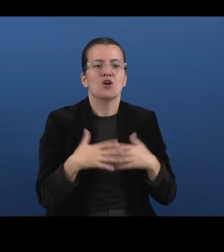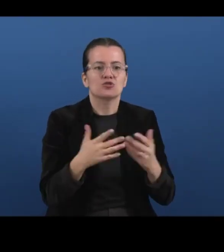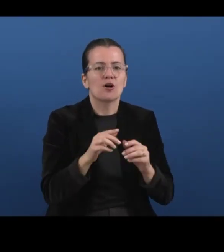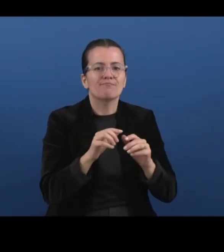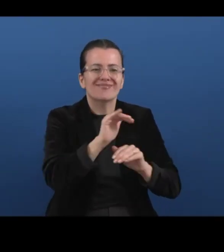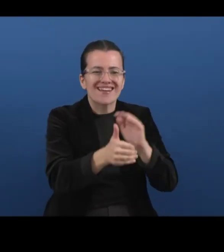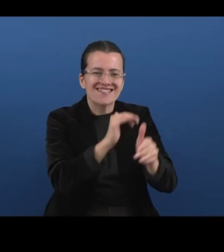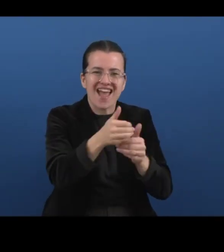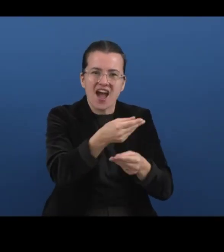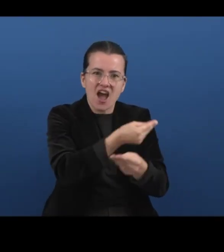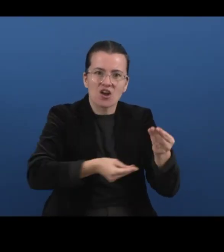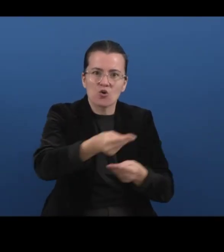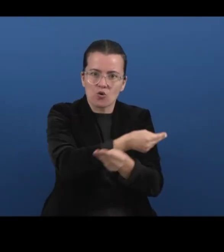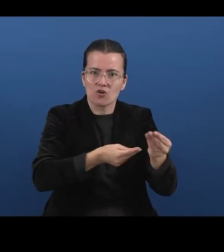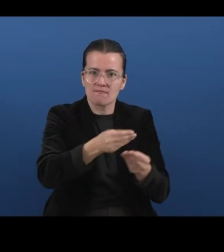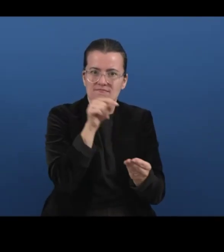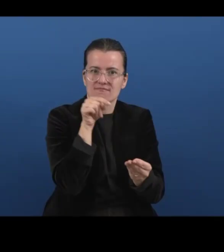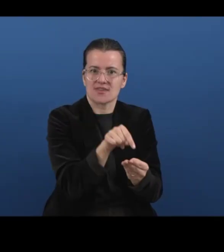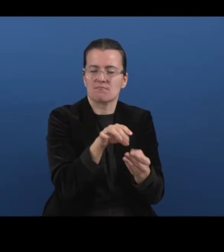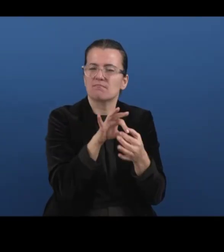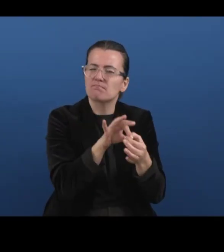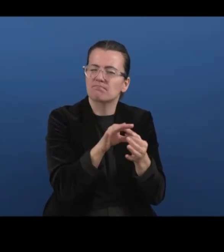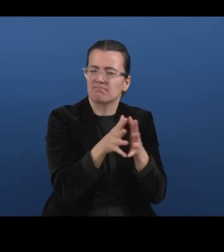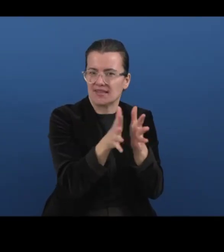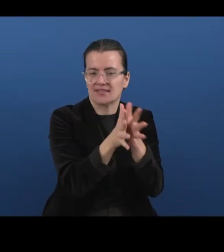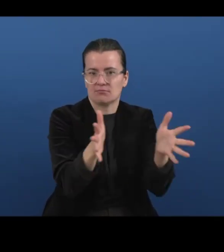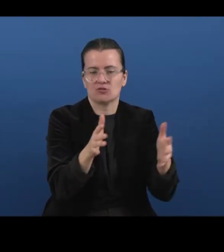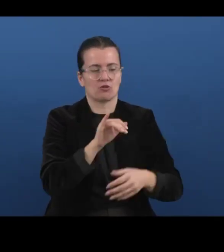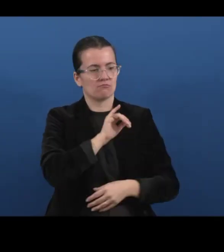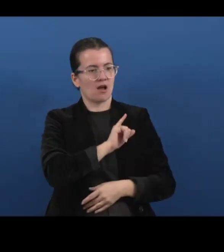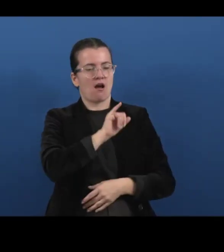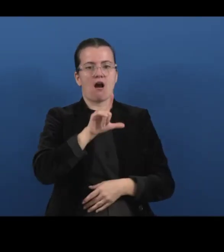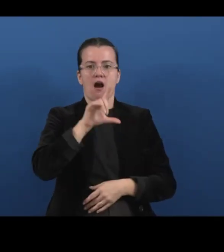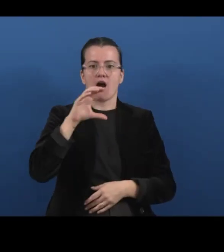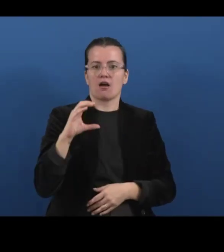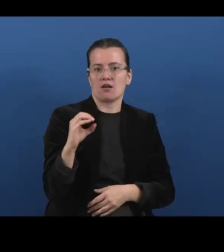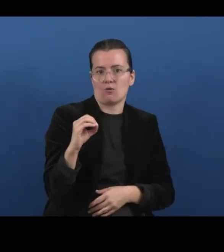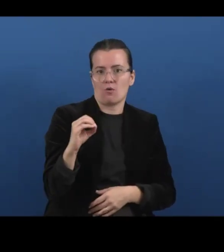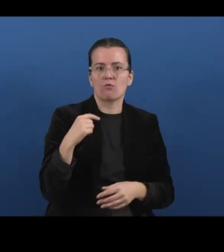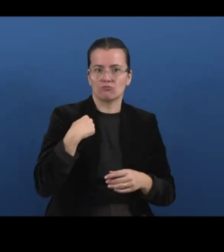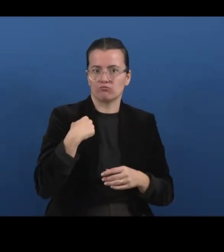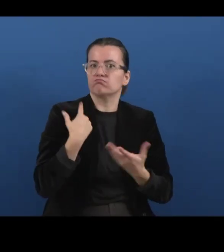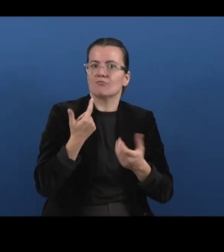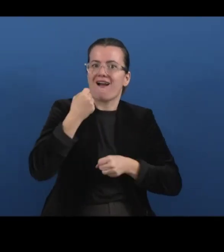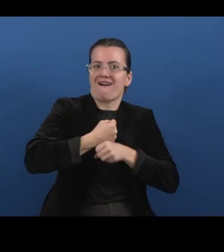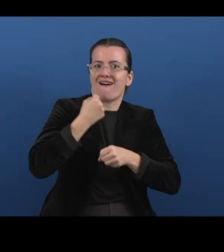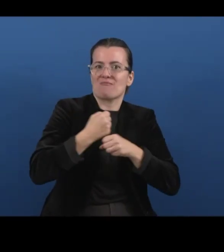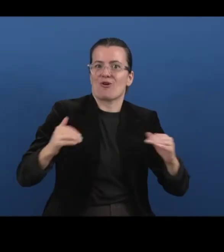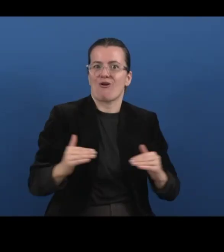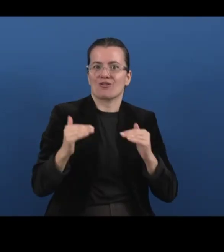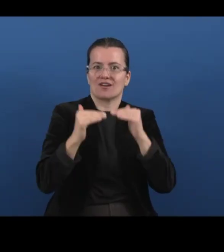perspective. At the ILO, the International Labour Organization, which we also represent here as ILO